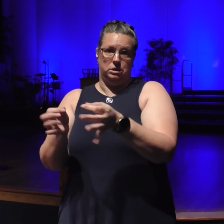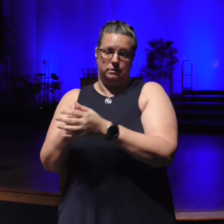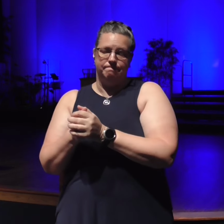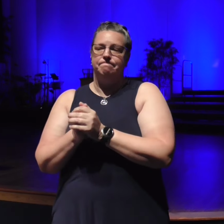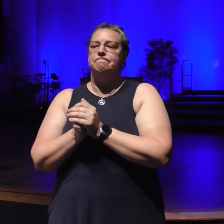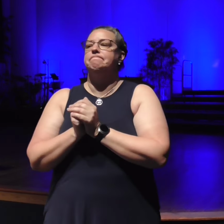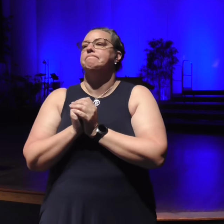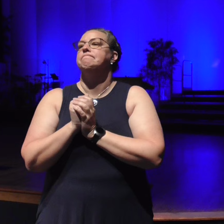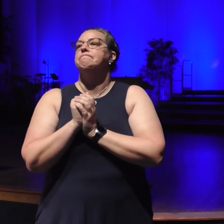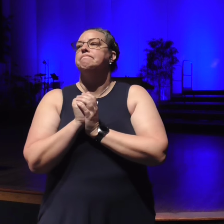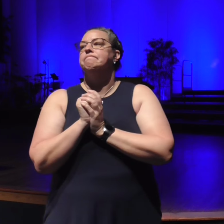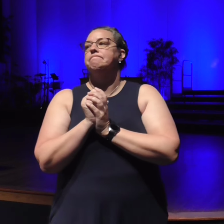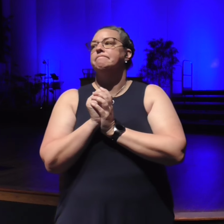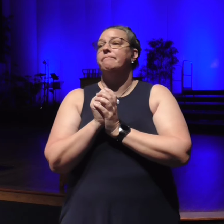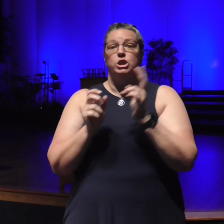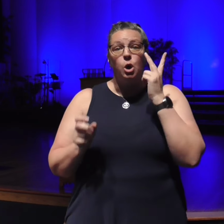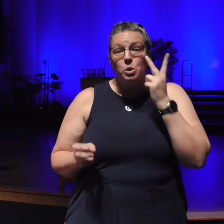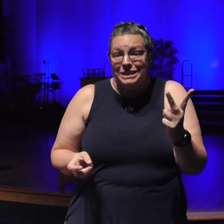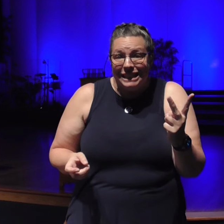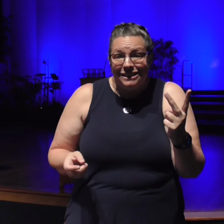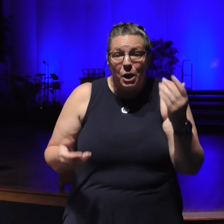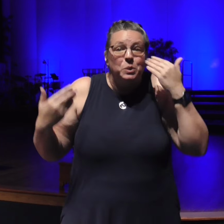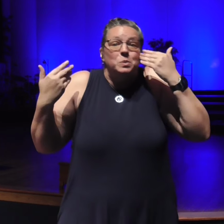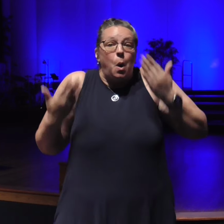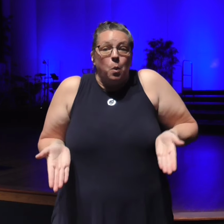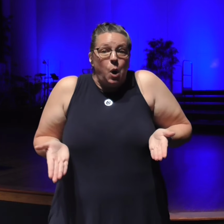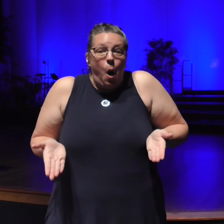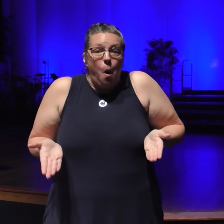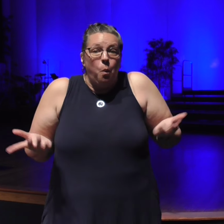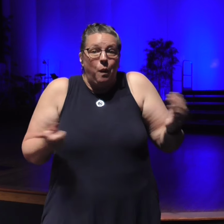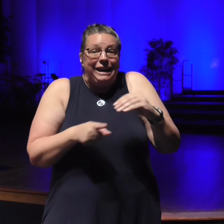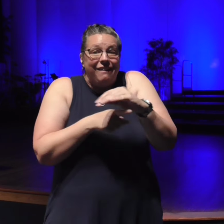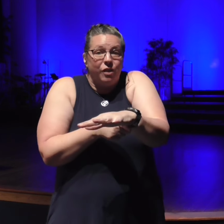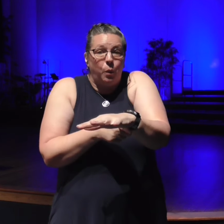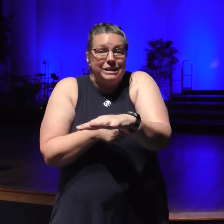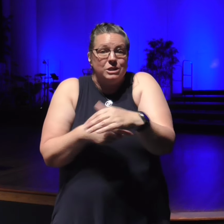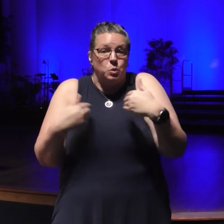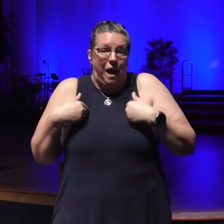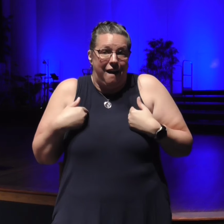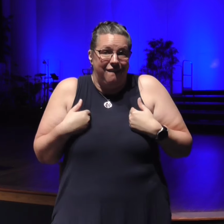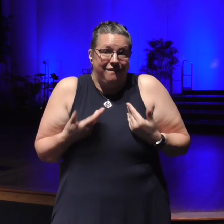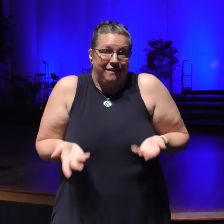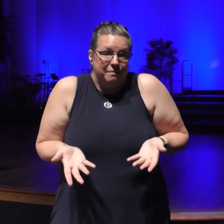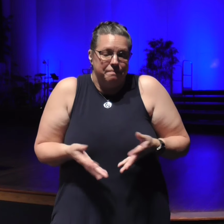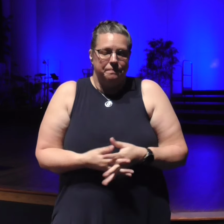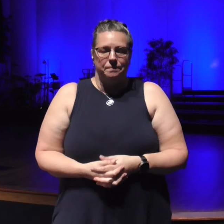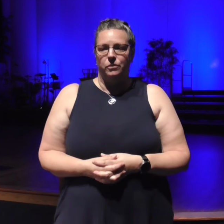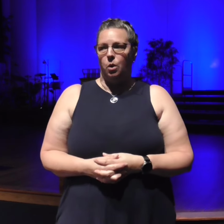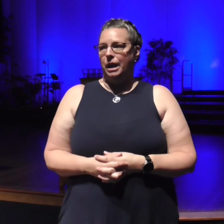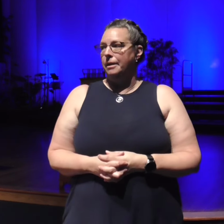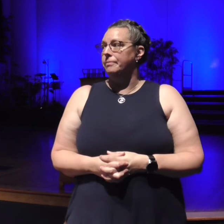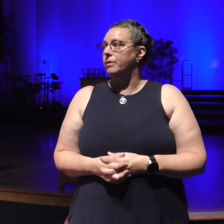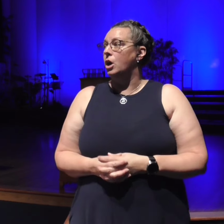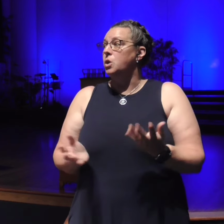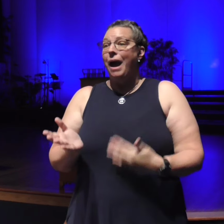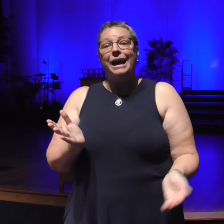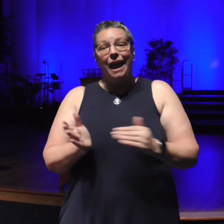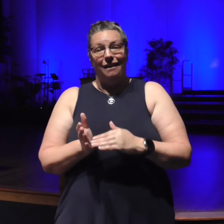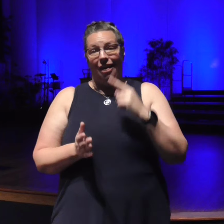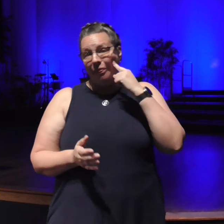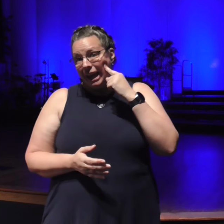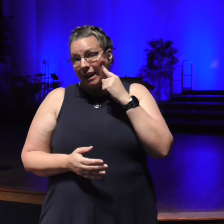So do you see? You don't know what influence you could have. And just, again, think